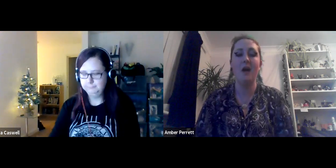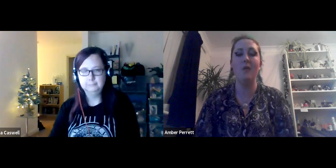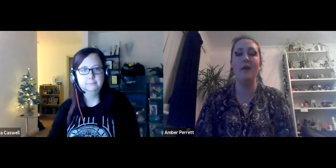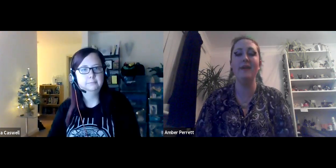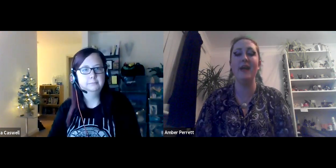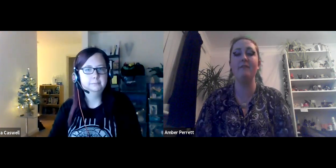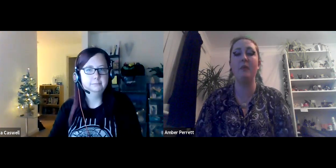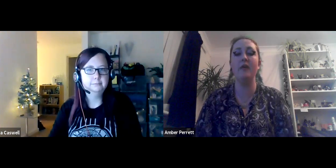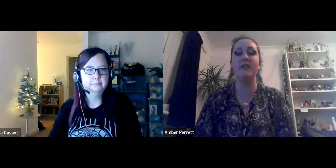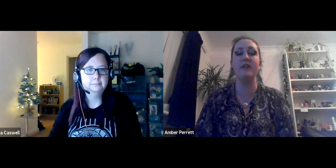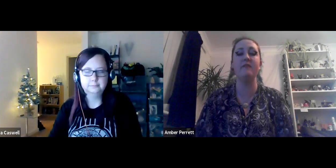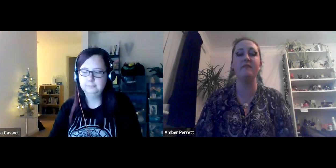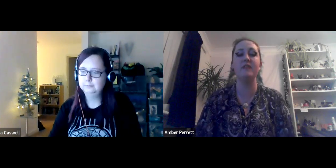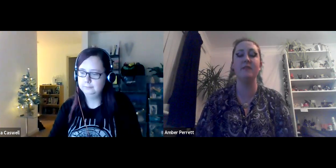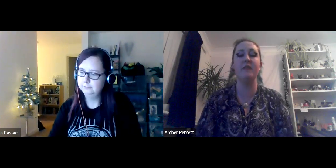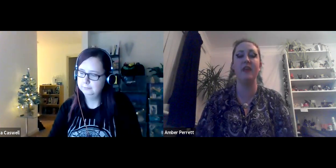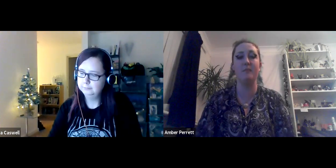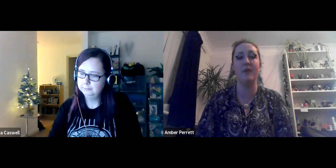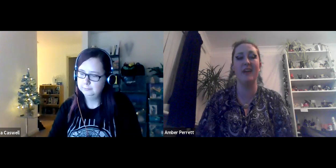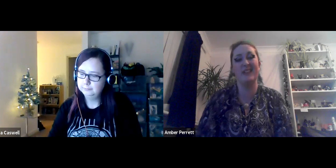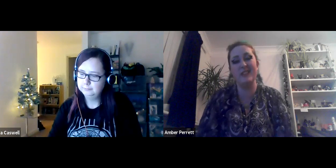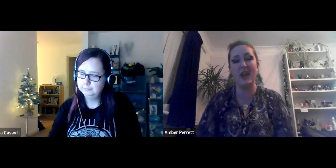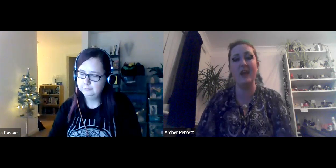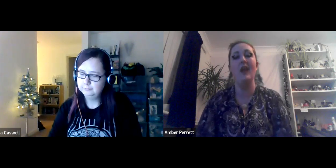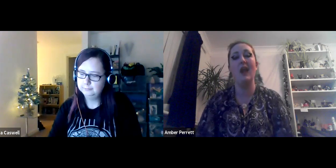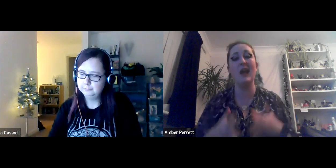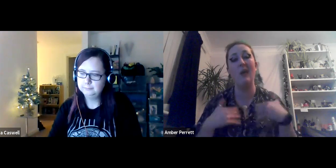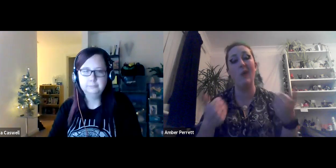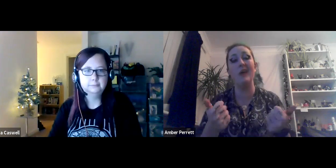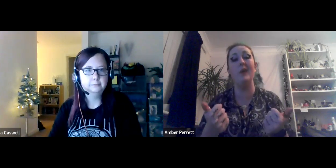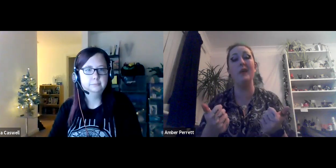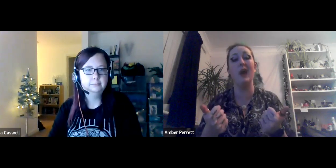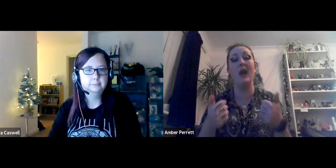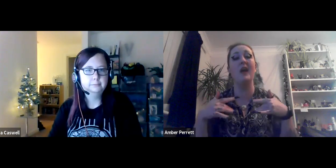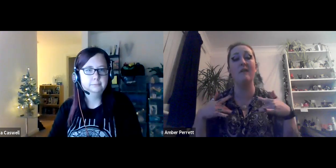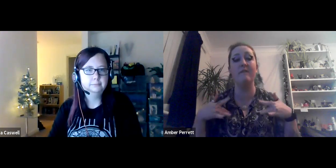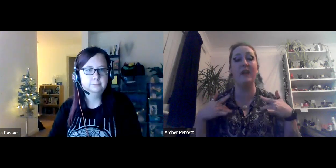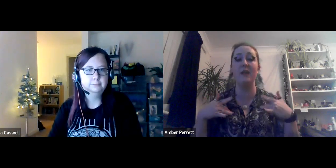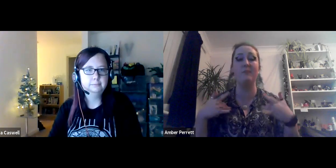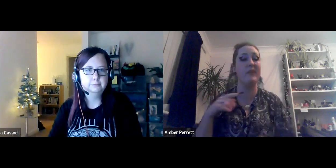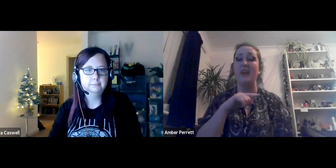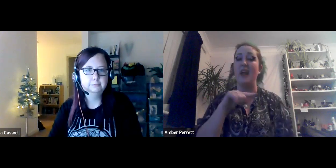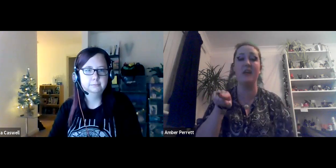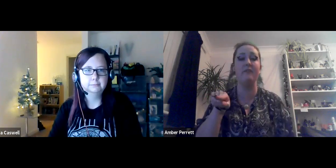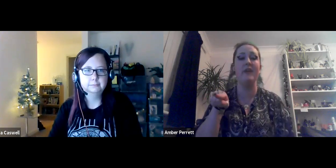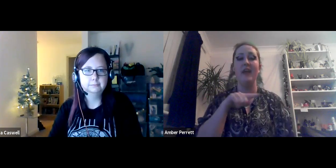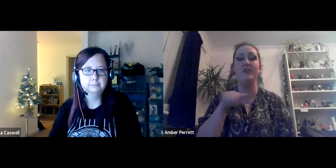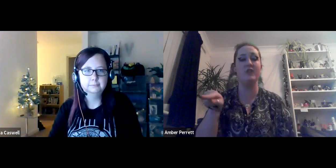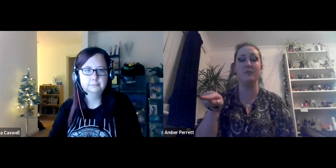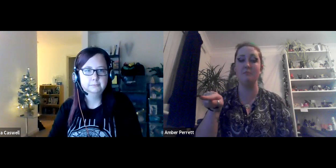Oh, and negative and positive. So if you're feeling pretty, because you can say like, how are you? And you're like, I'm feeling pretty negative is just the